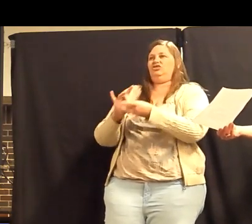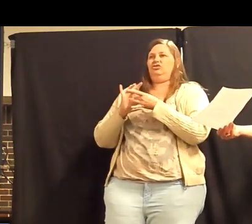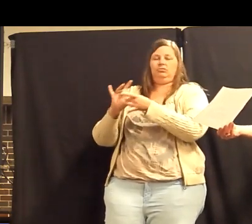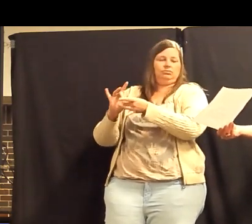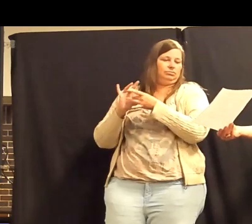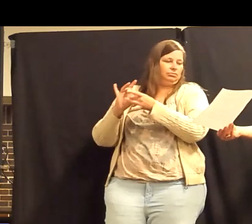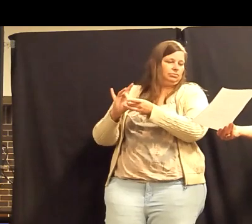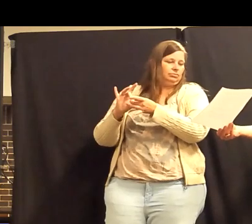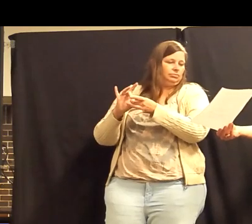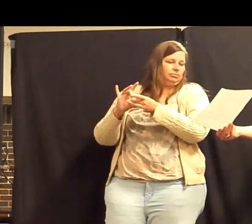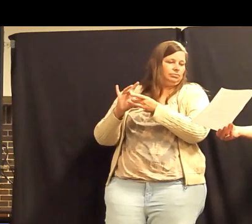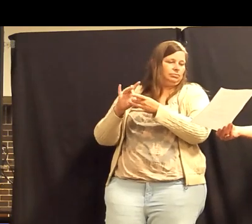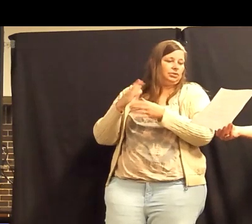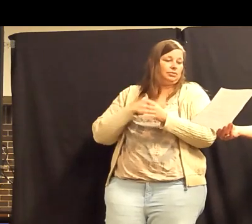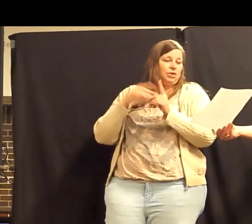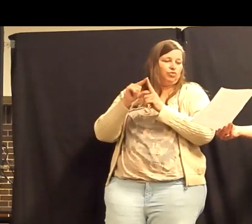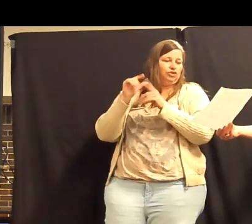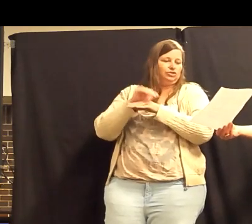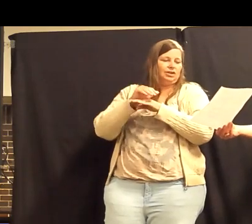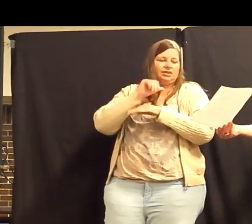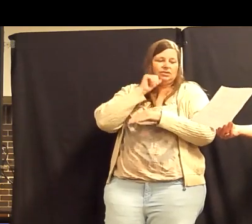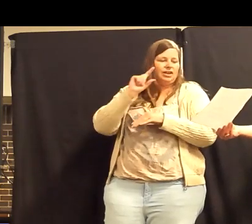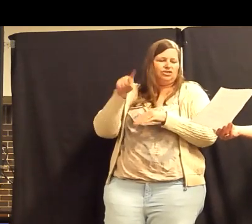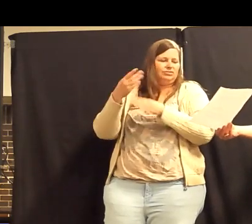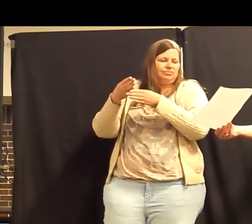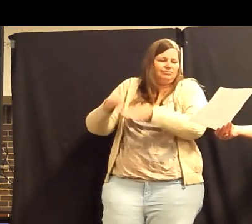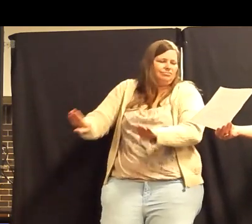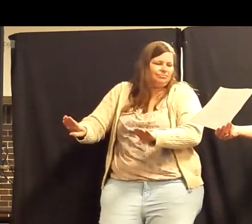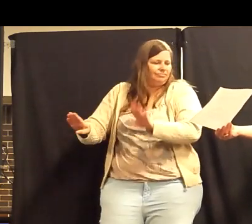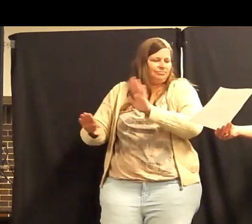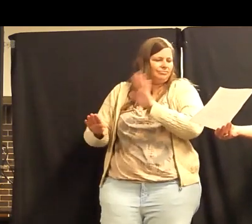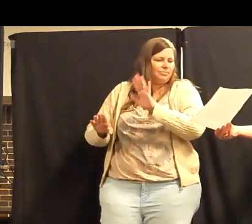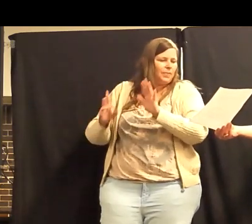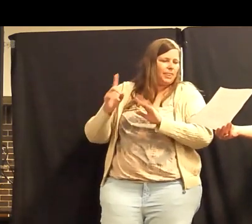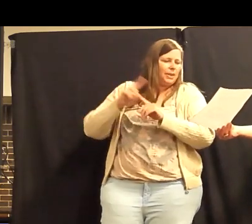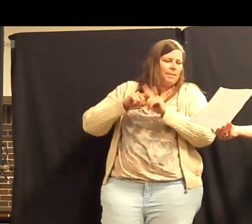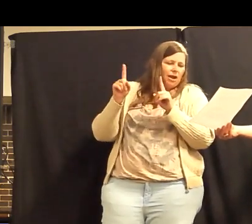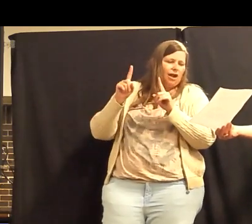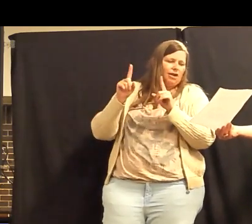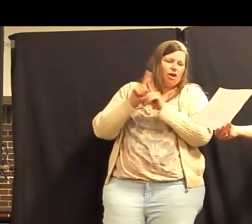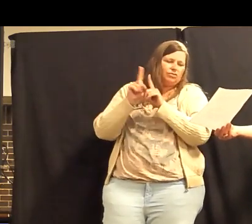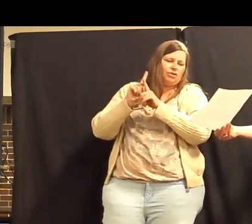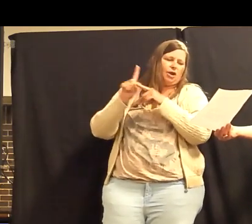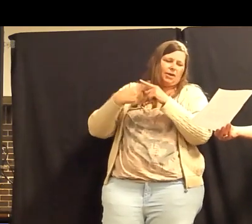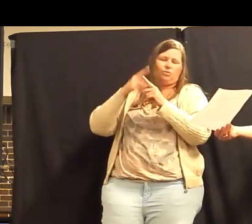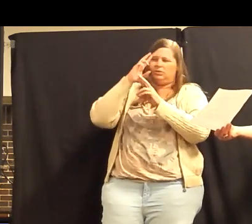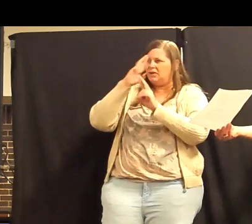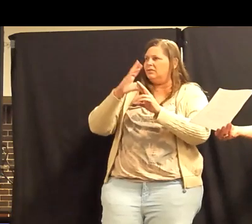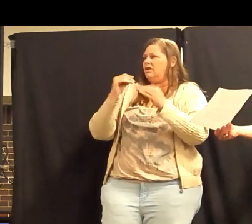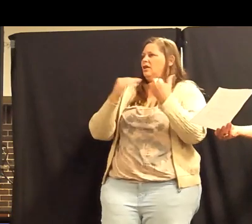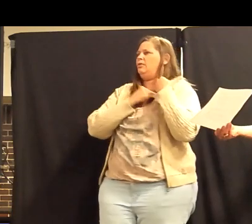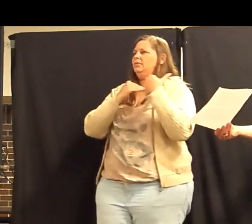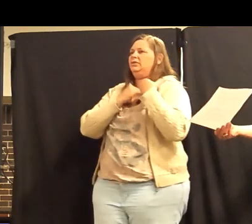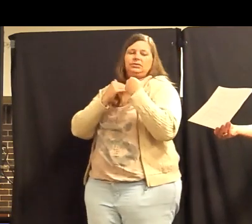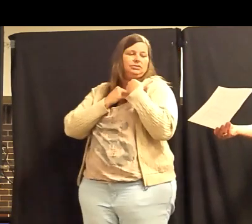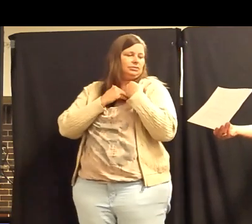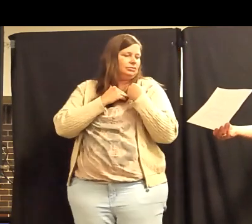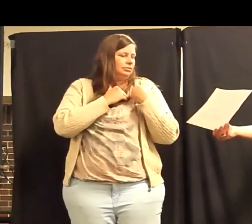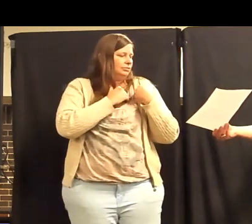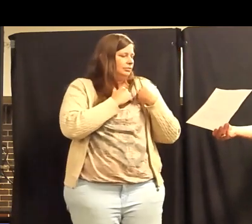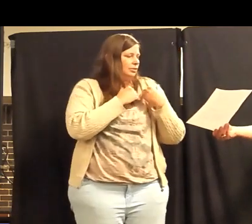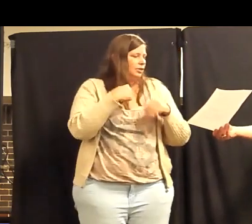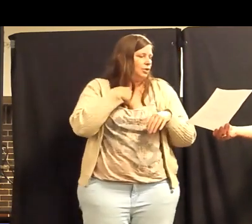by a position alone. It is earned by participation and a connection. And my words tonight are not about division, but about